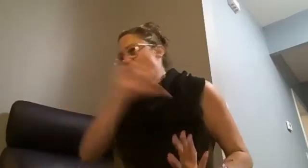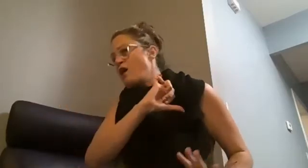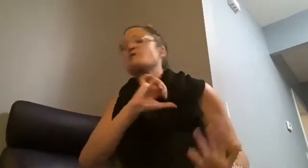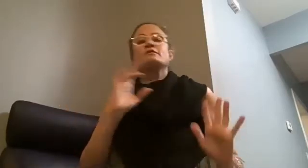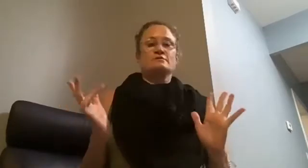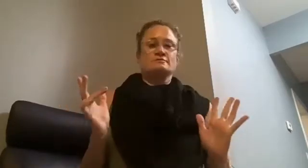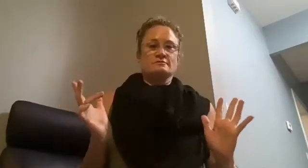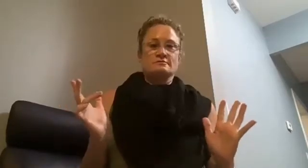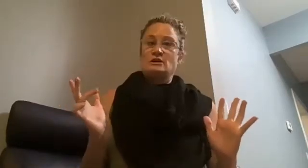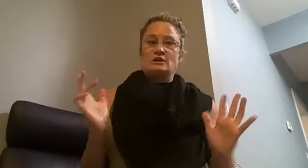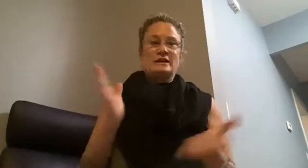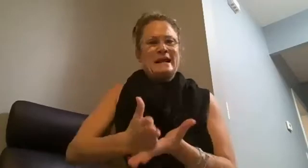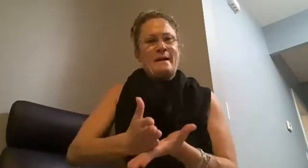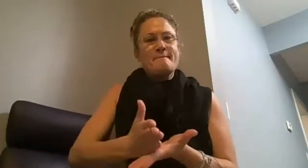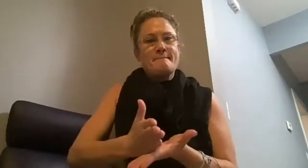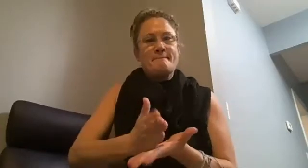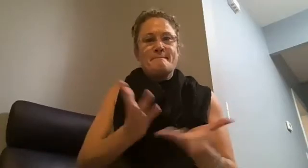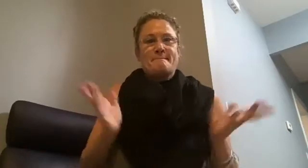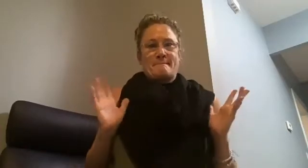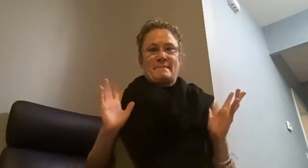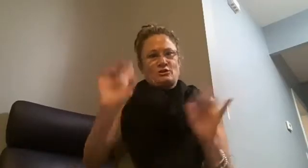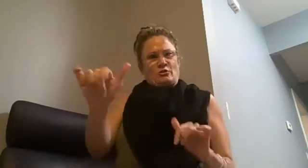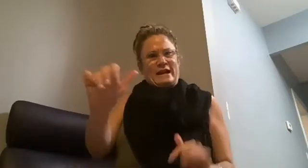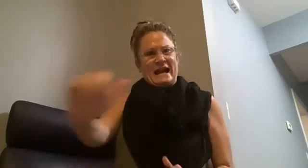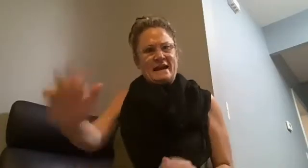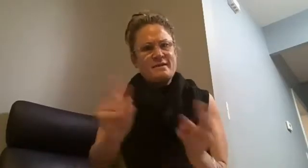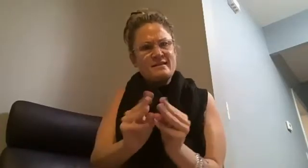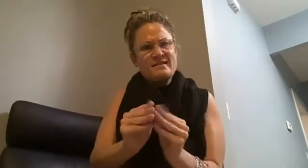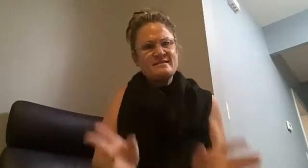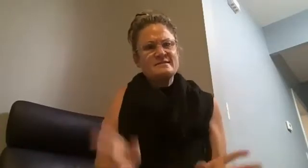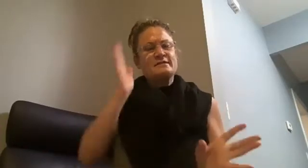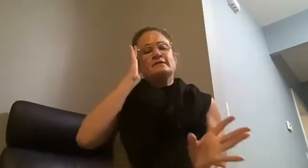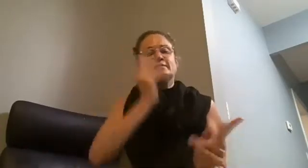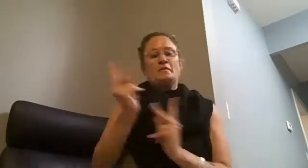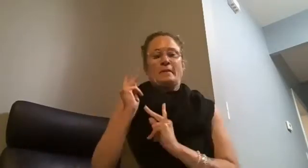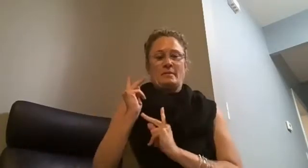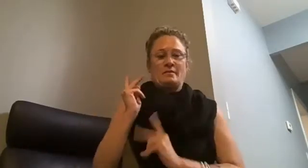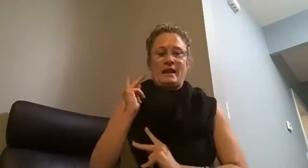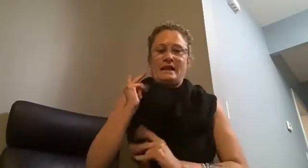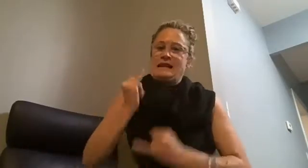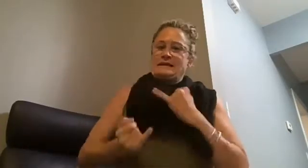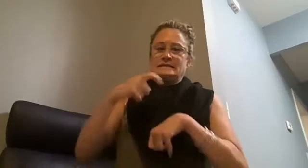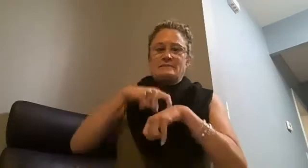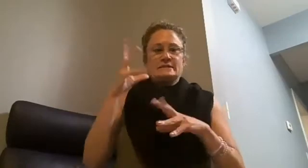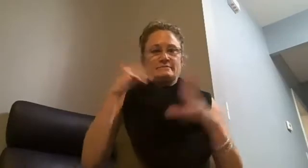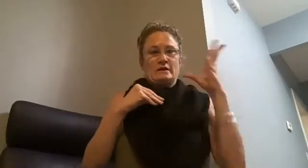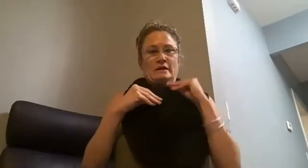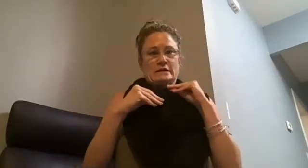you got to stop drinking, and is taking you to AA meetings. I remember the last time I'd experienced that, I was in Los Angeles, which